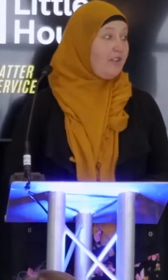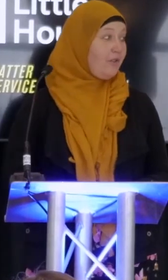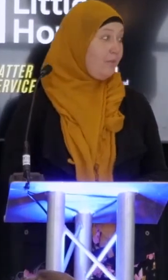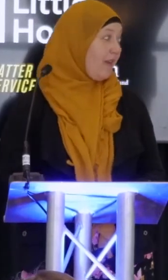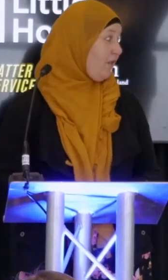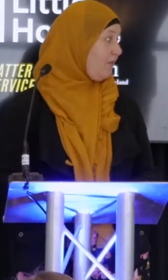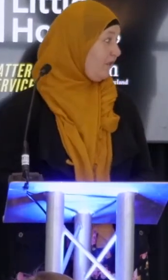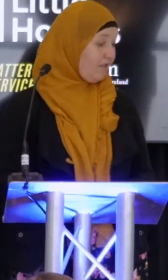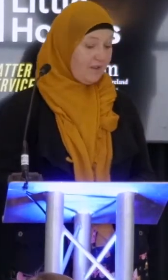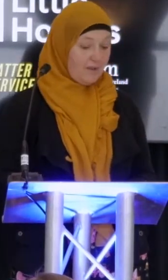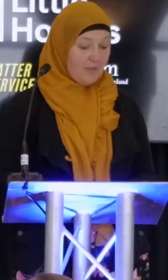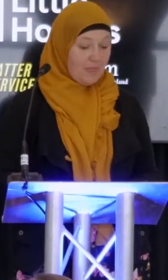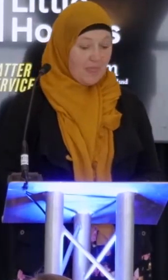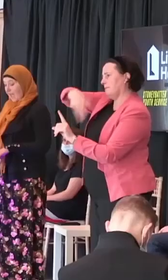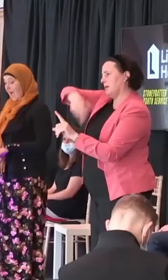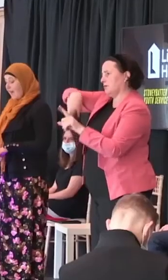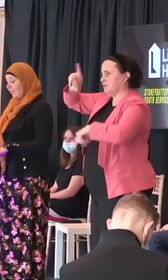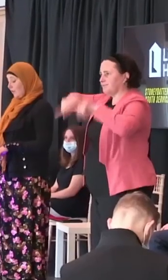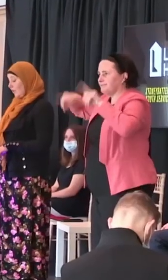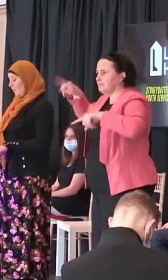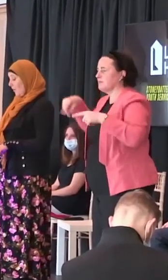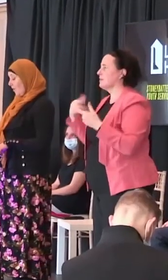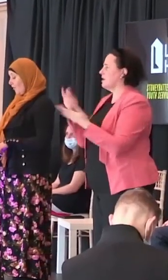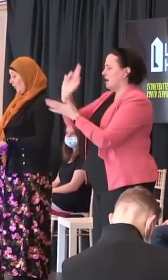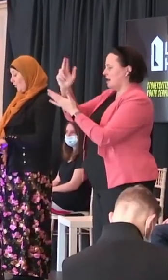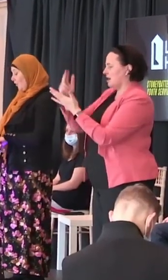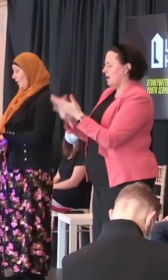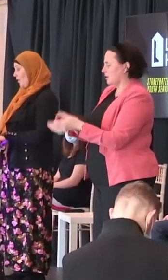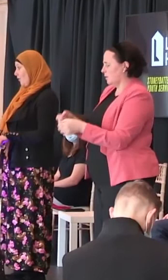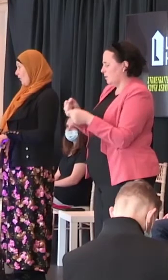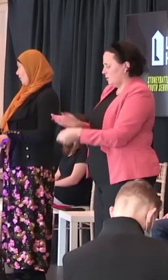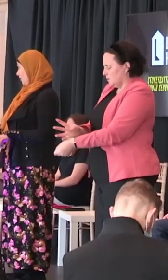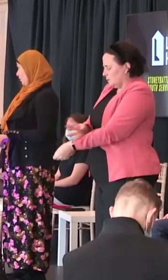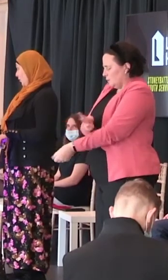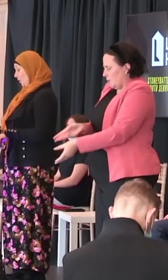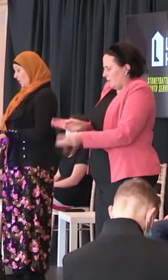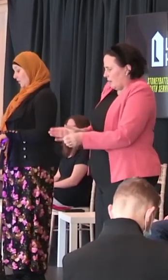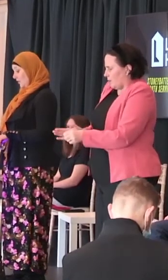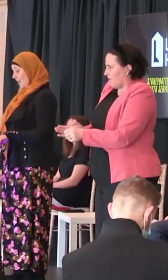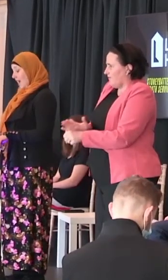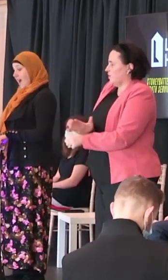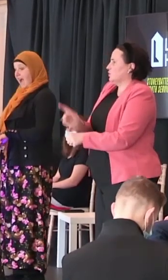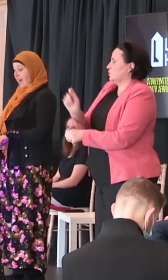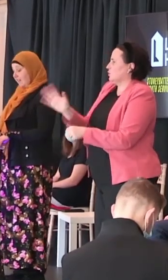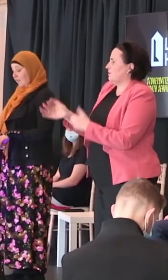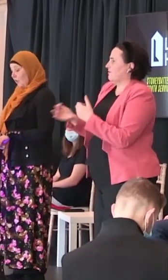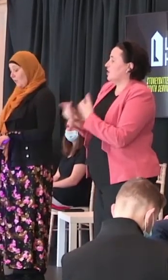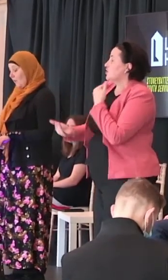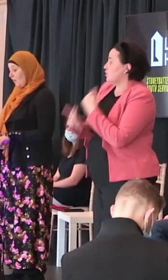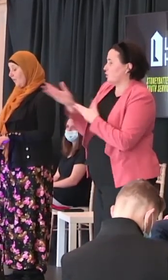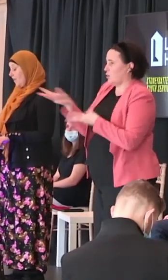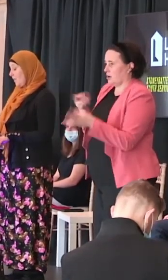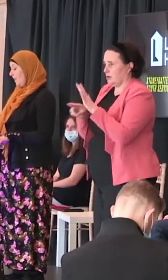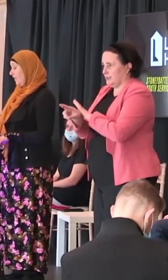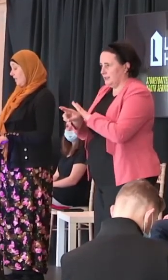all different backgrounds. Art is such a powerful tool for us youth workers. Art gives young